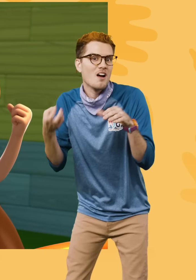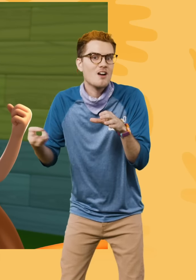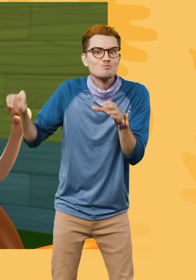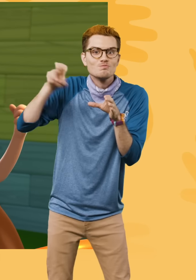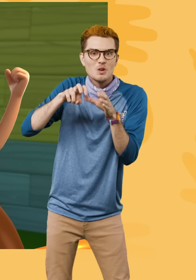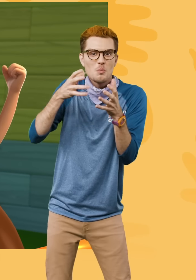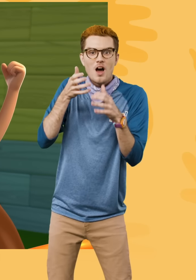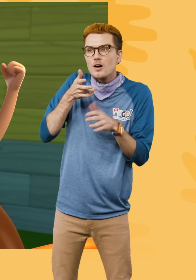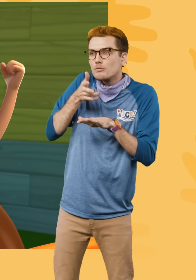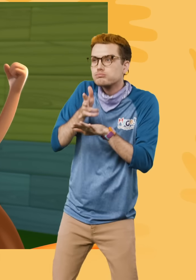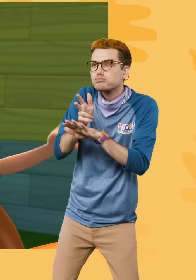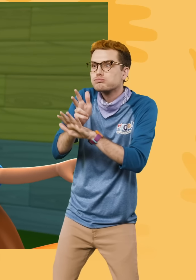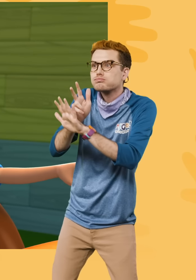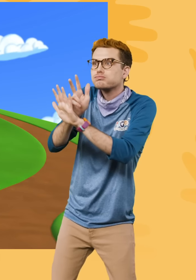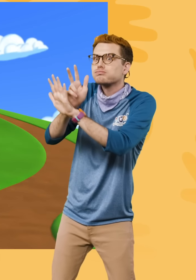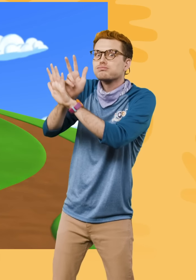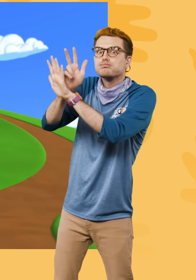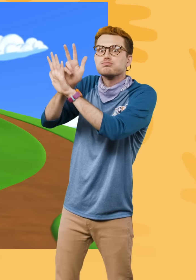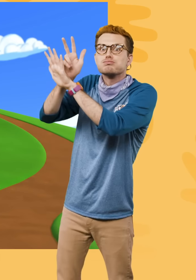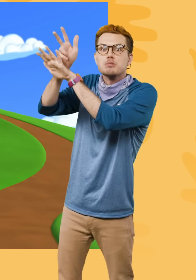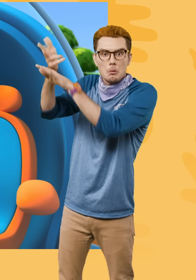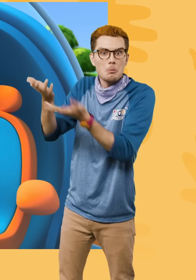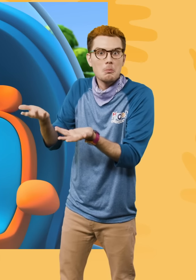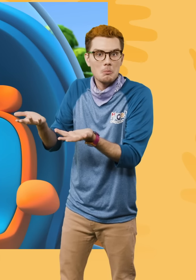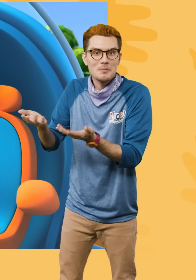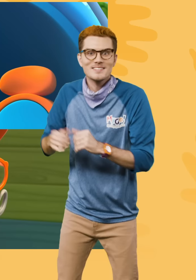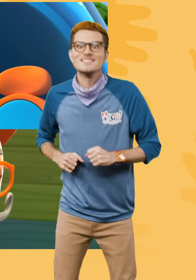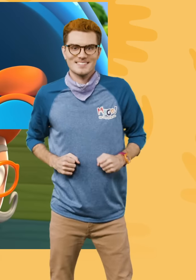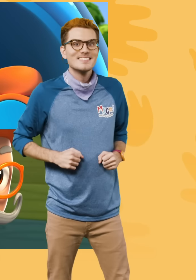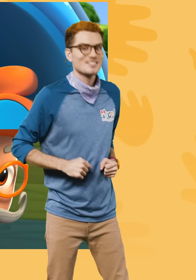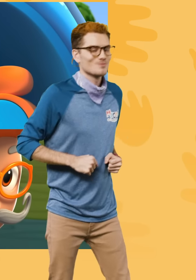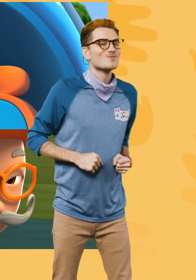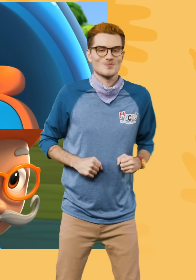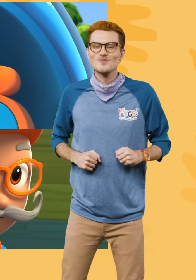Okay, let's go! To the top of that hill!